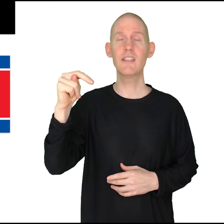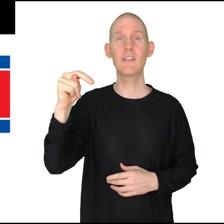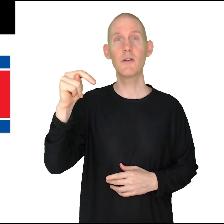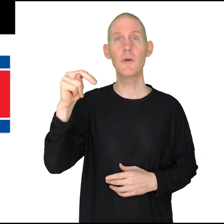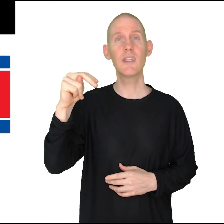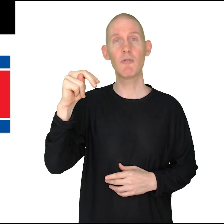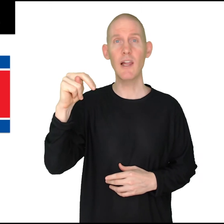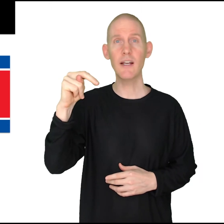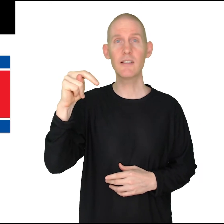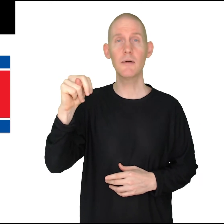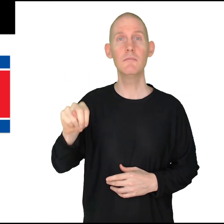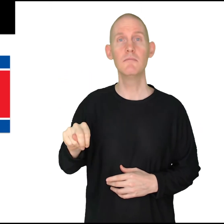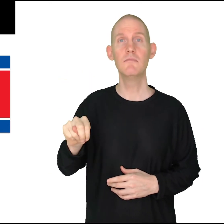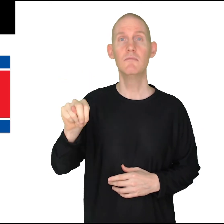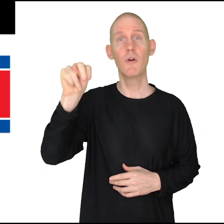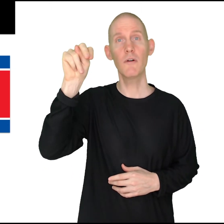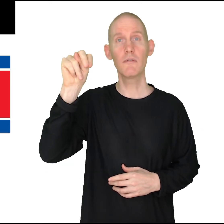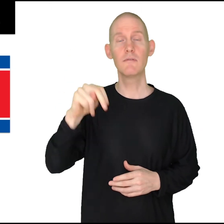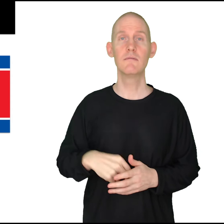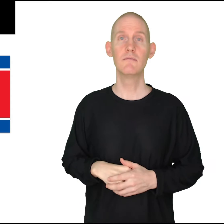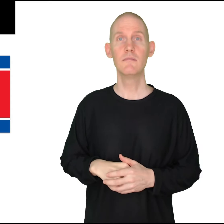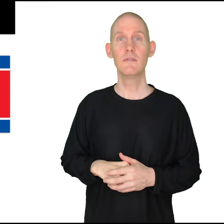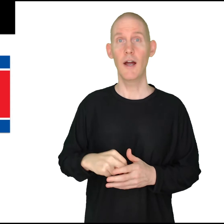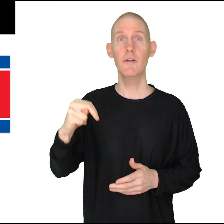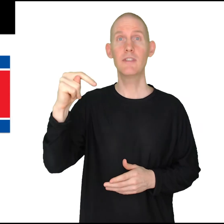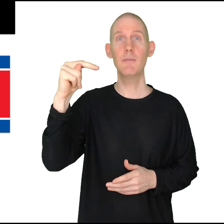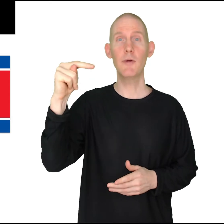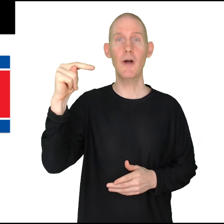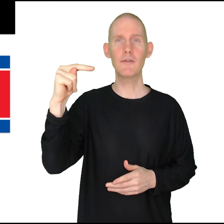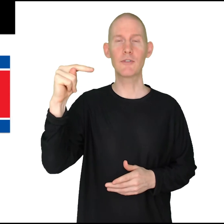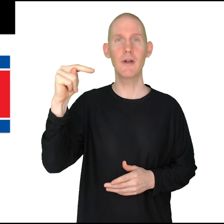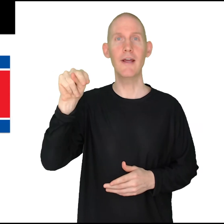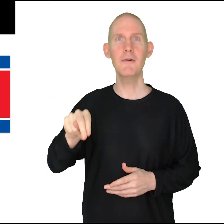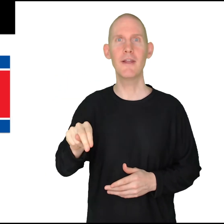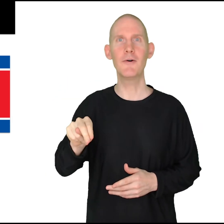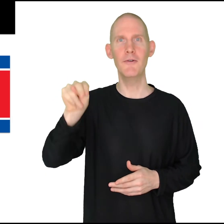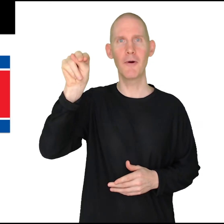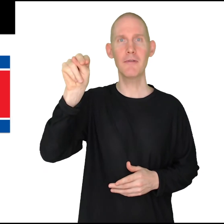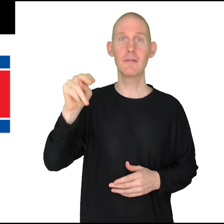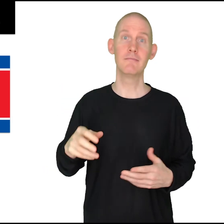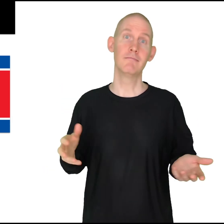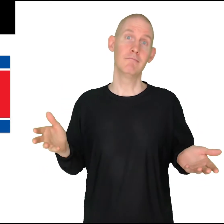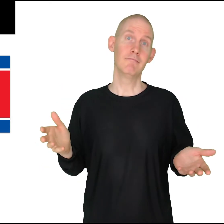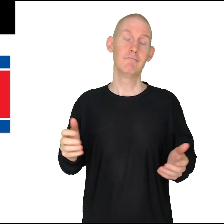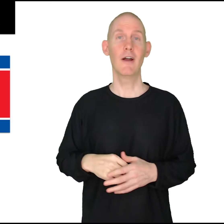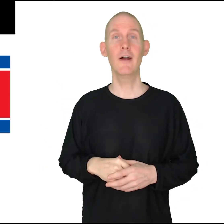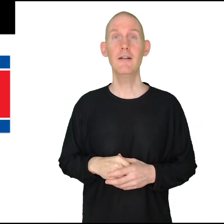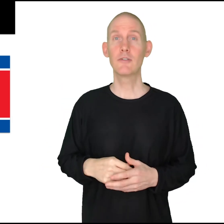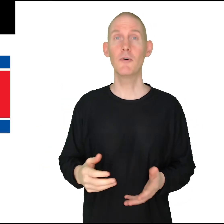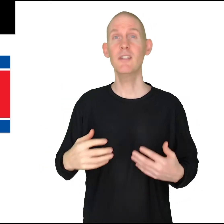little bit. They relax them. North. I've even seen people have it straight out and they go North. All right. So in this course,